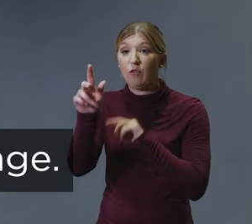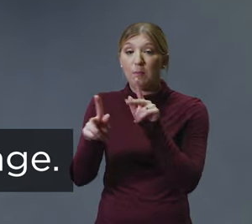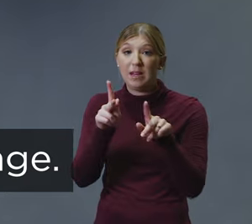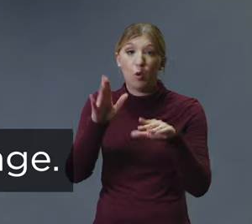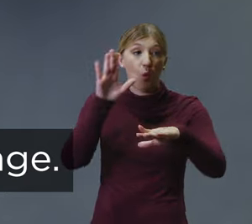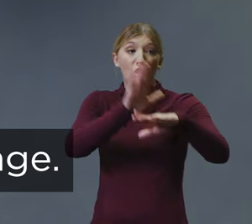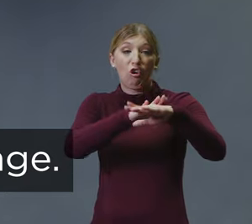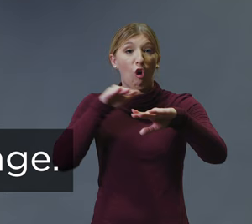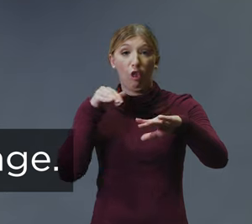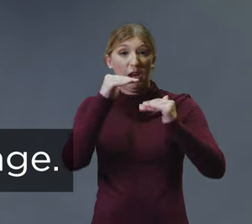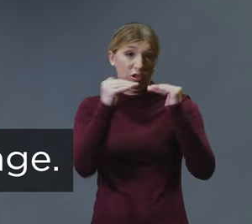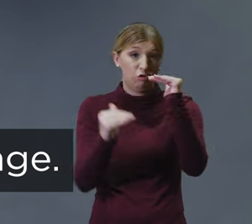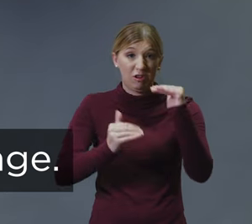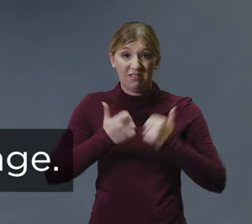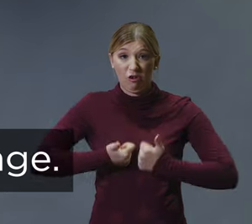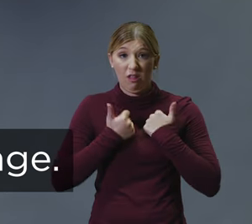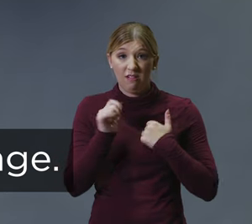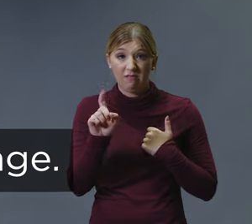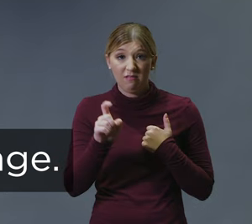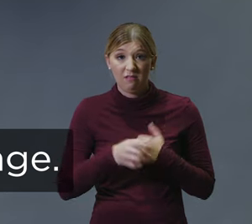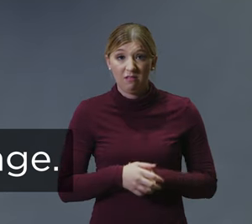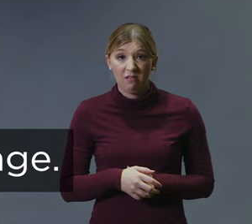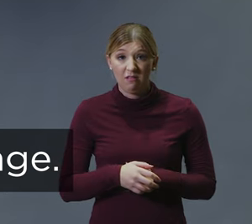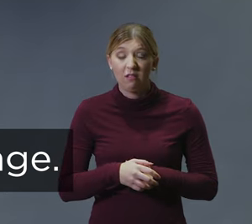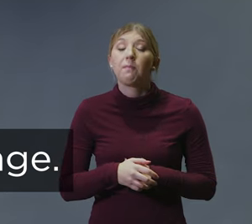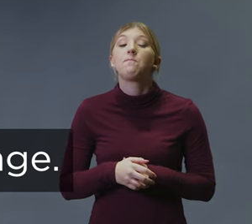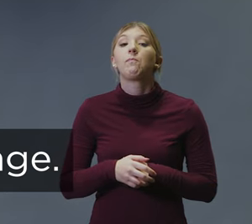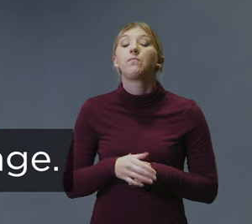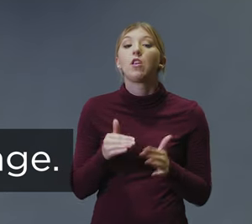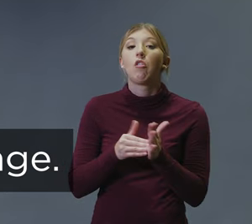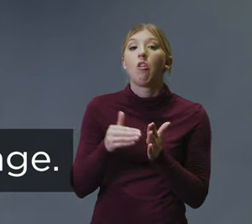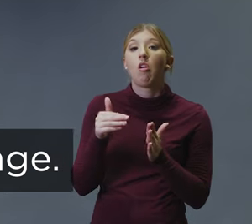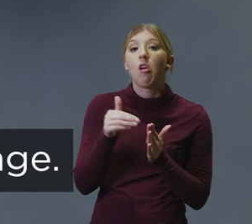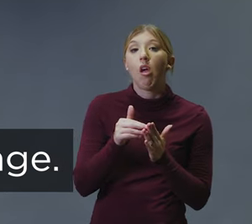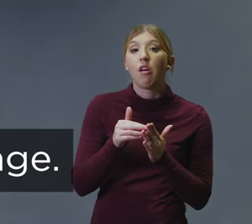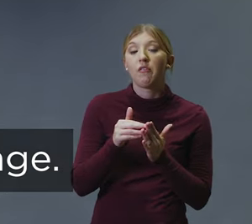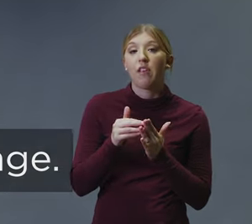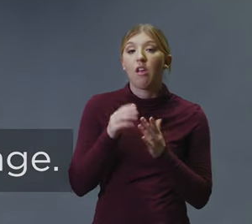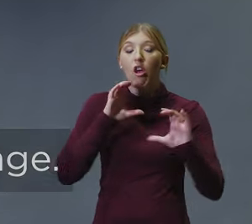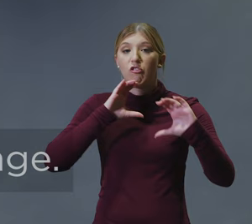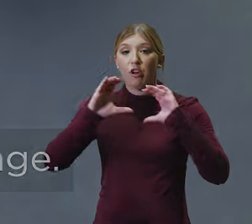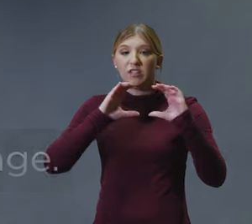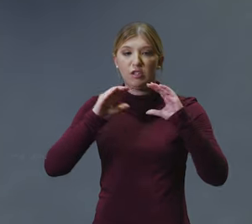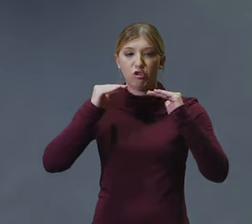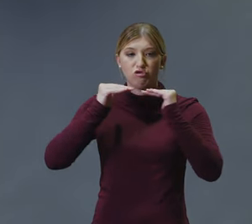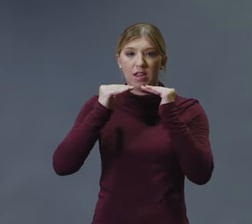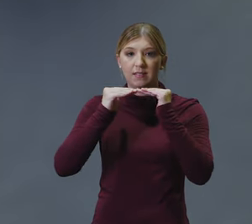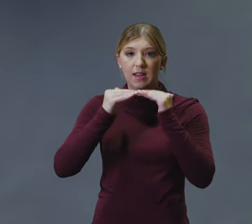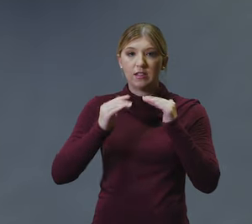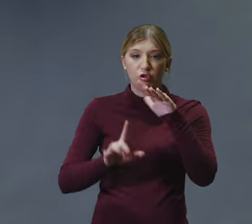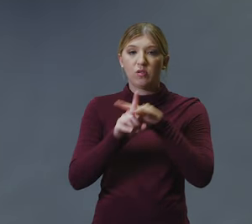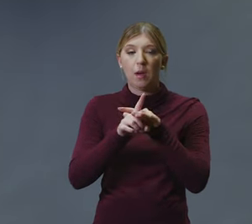calling out blind spots in our lives? See, oftentimes when the conversation of justice comes up, we get